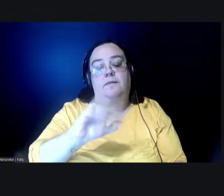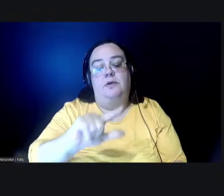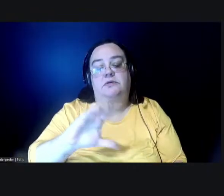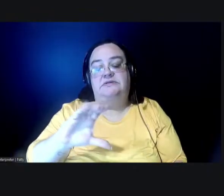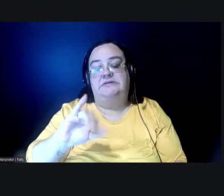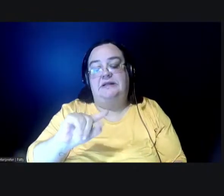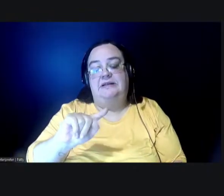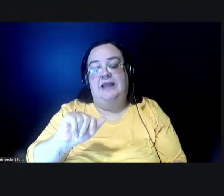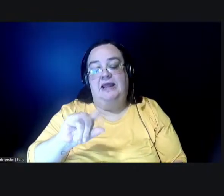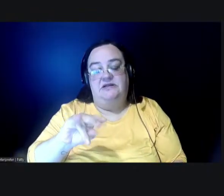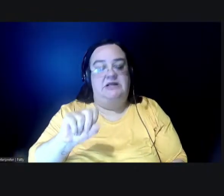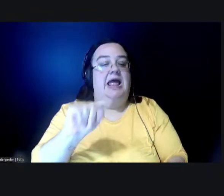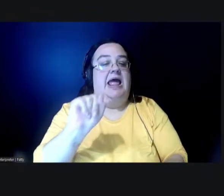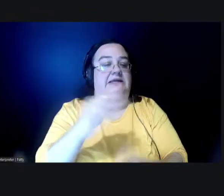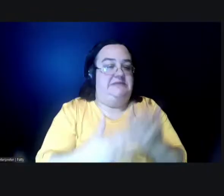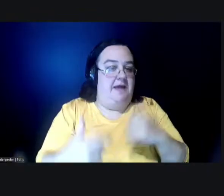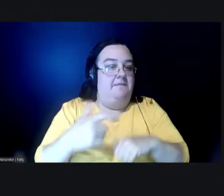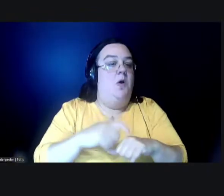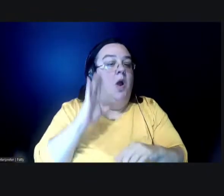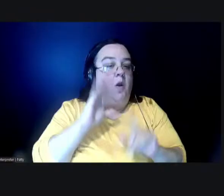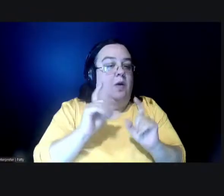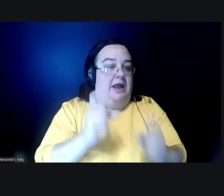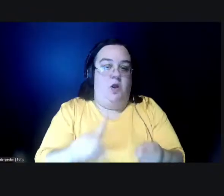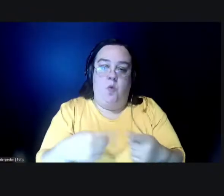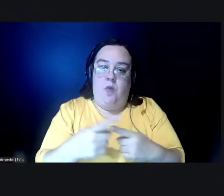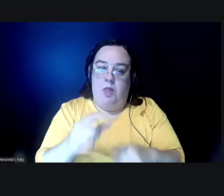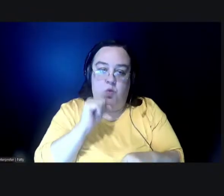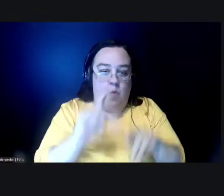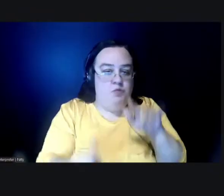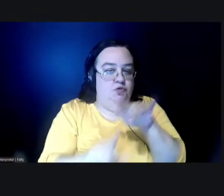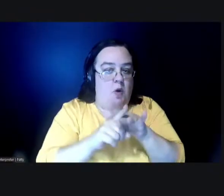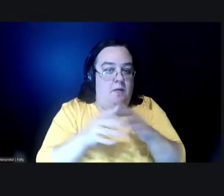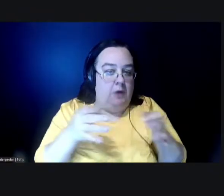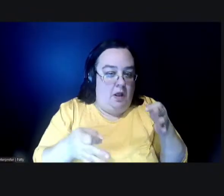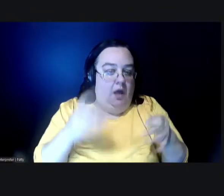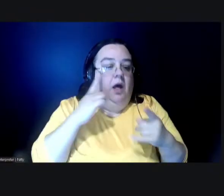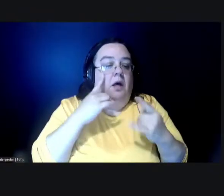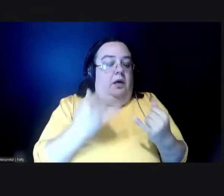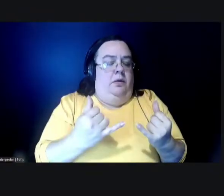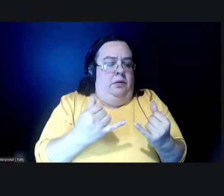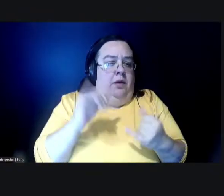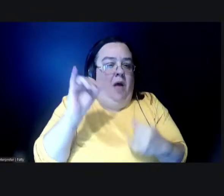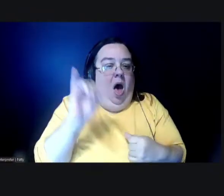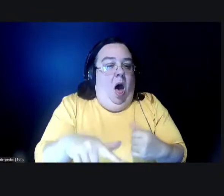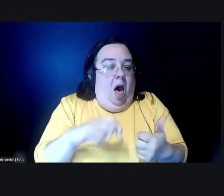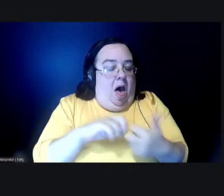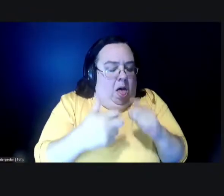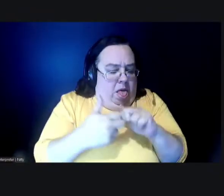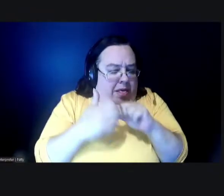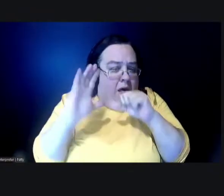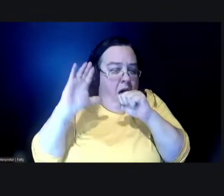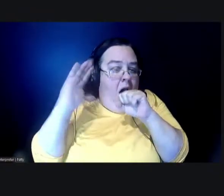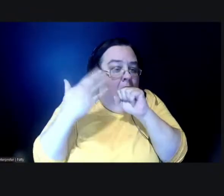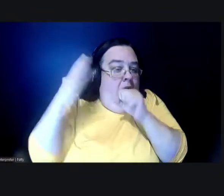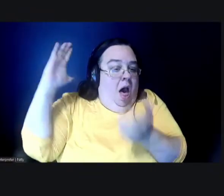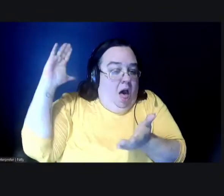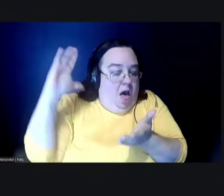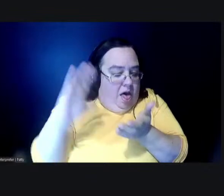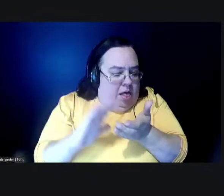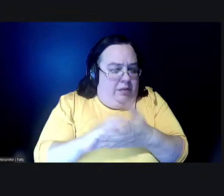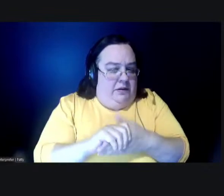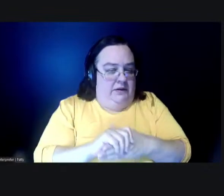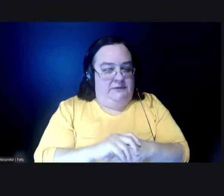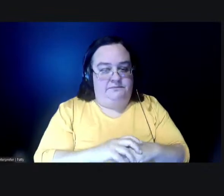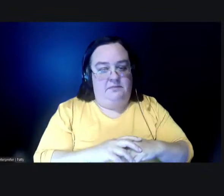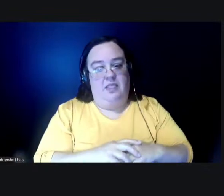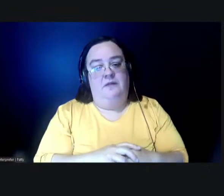point warrants will be issued when they don't show up to court. So for now, those problems seem to have died down. The day